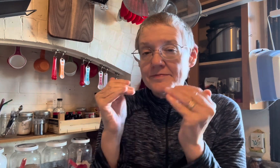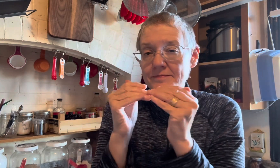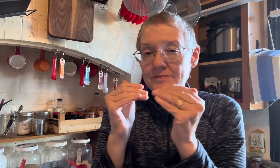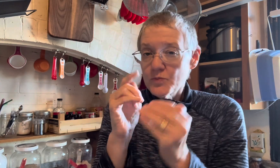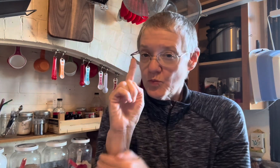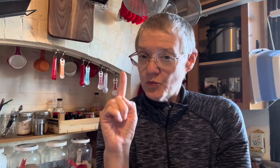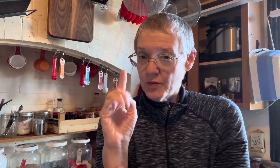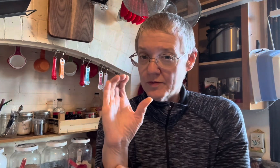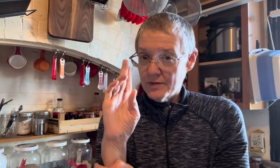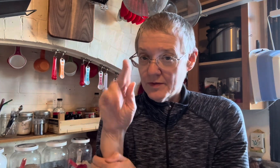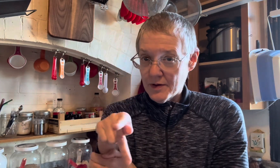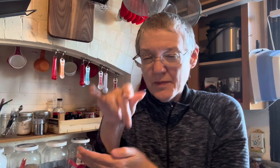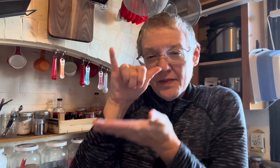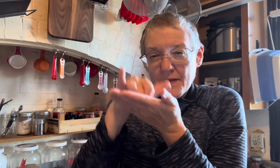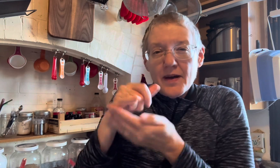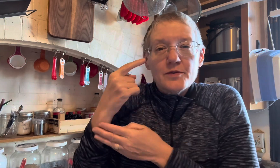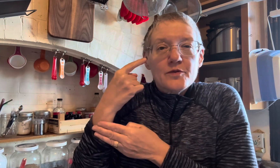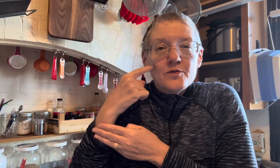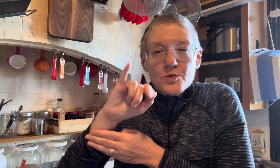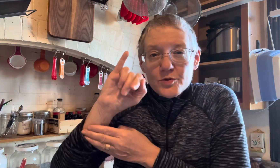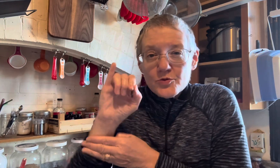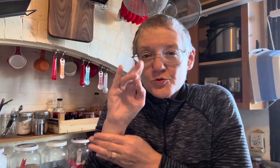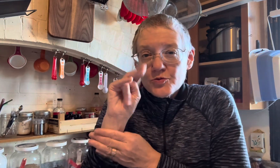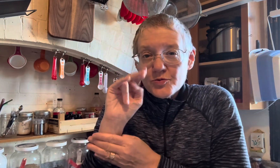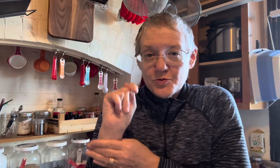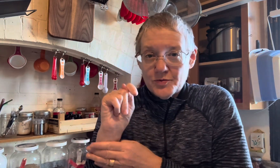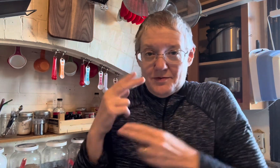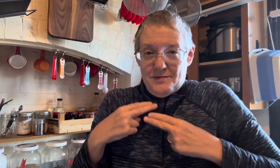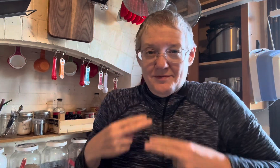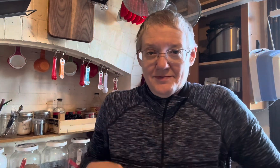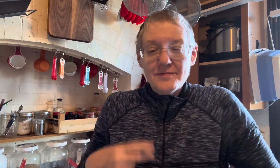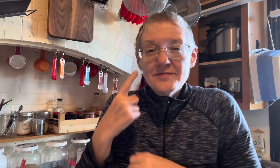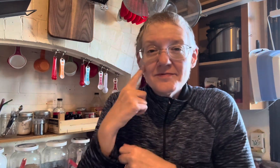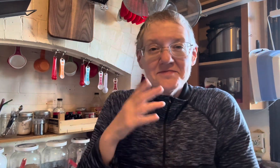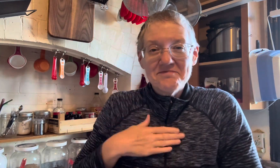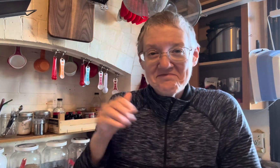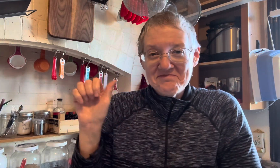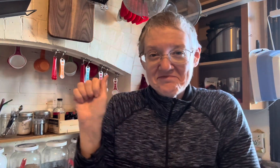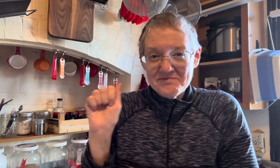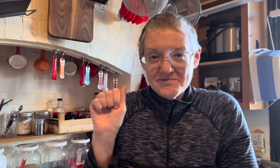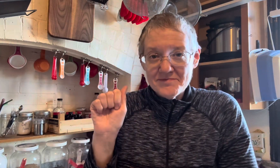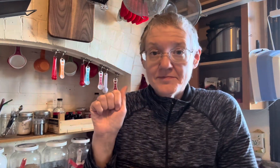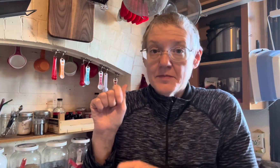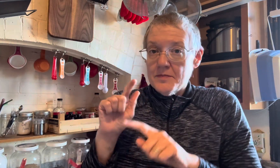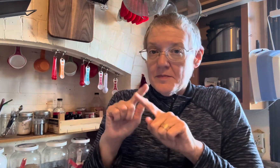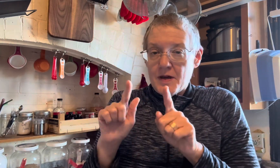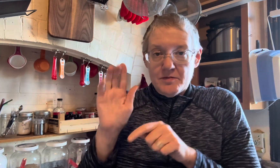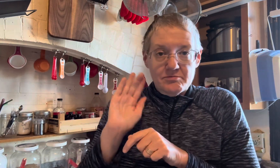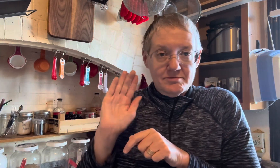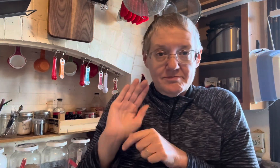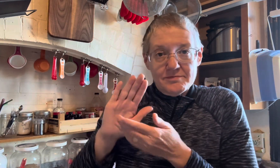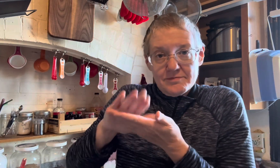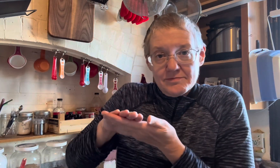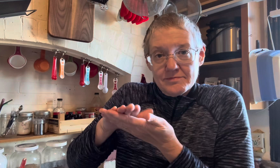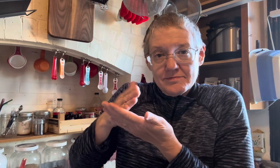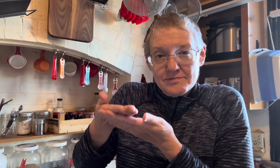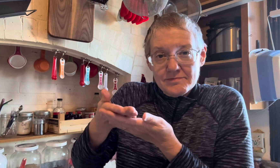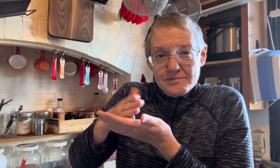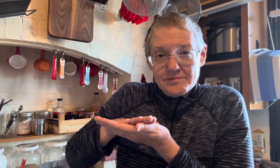broth, equal to 1 cup, and that's for my joint health, to help with my arthritis. But